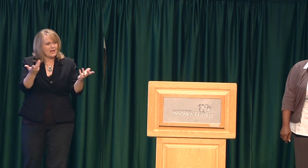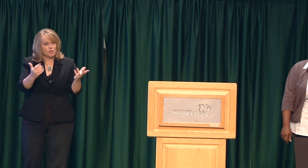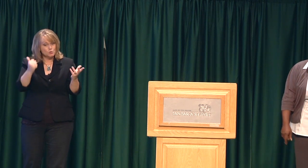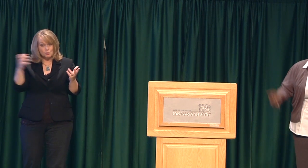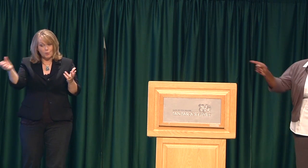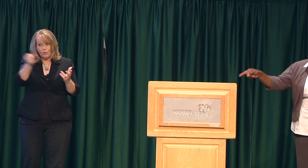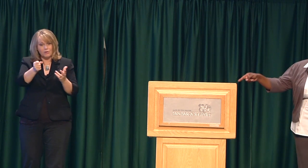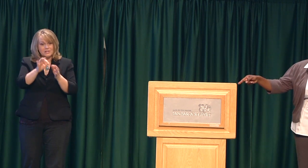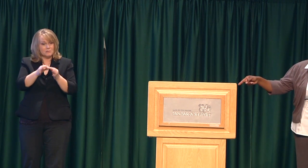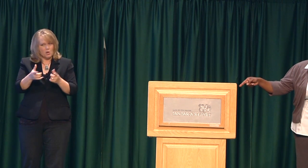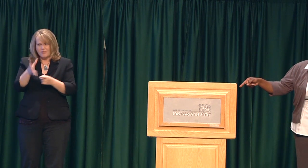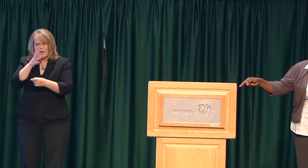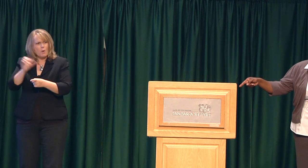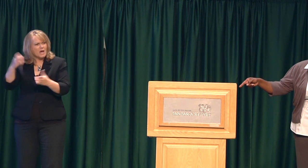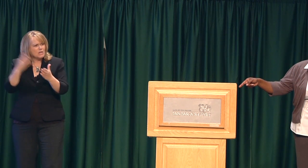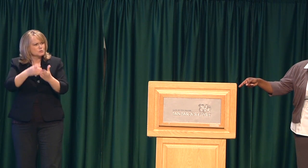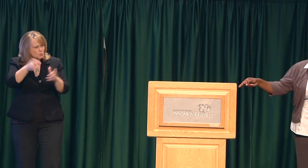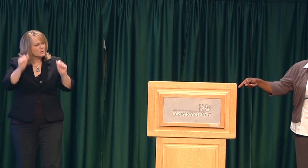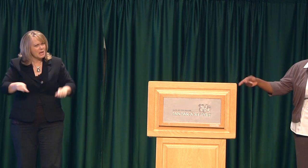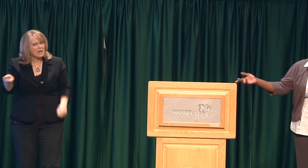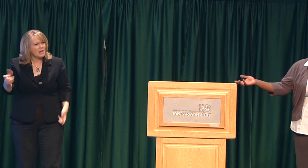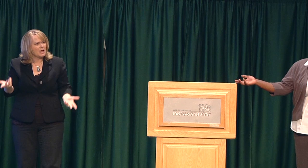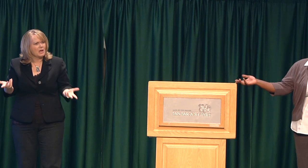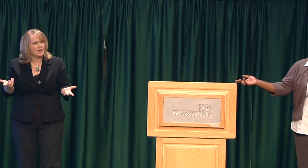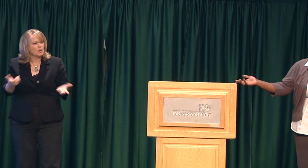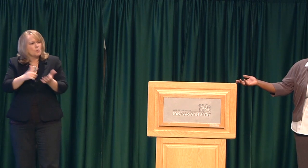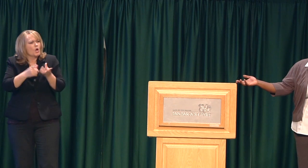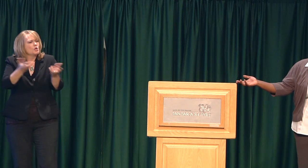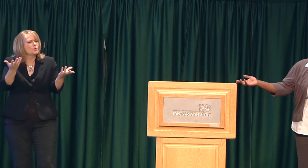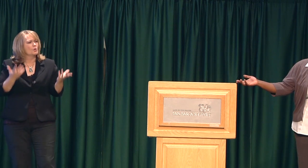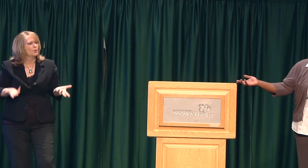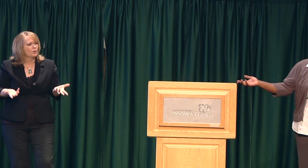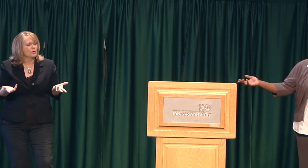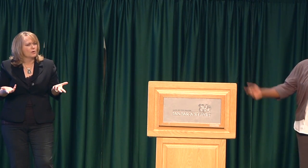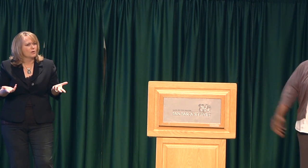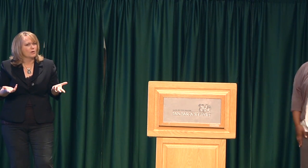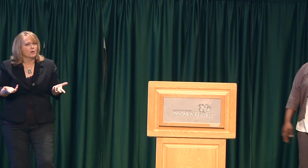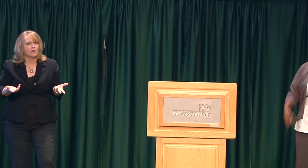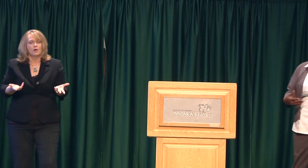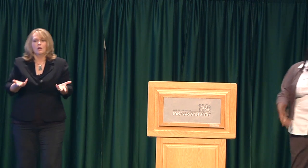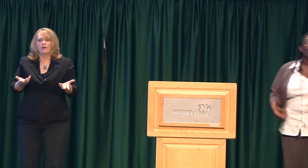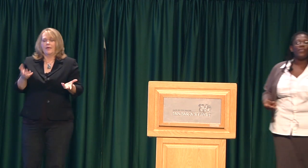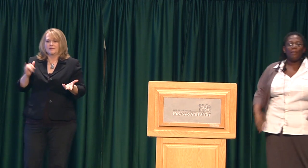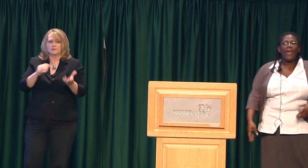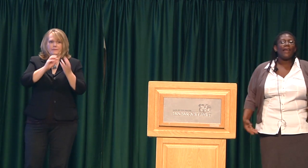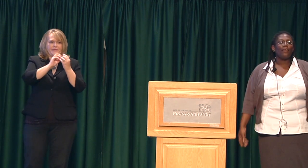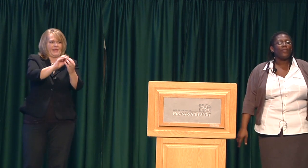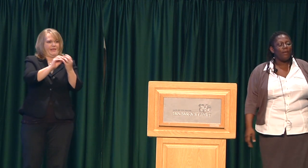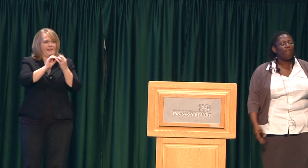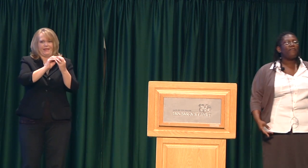provide an interpreter, this woman can sue you. And then what is that going to benefit you? You know, so after haggling with